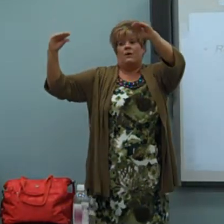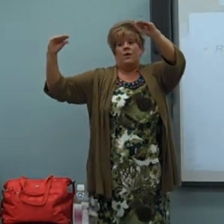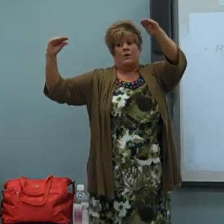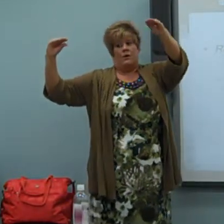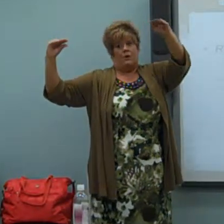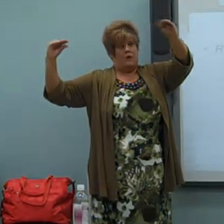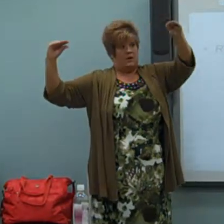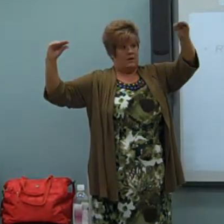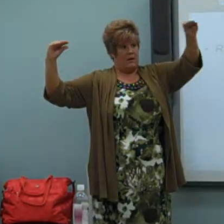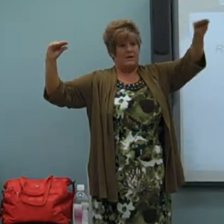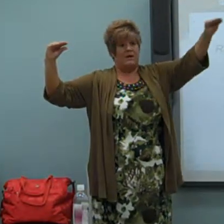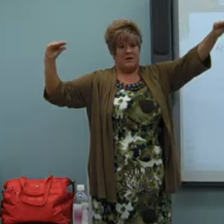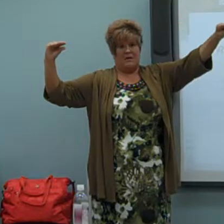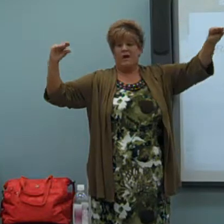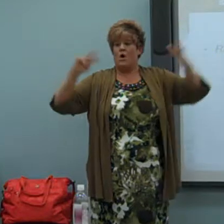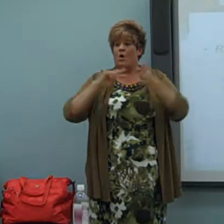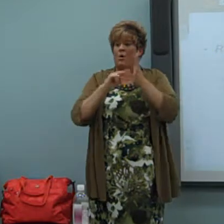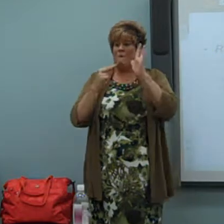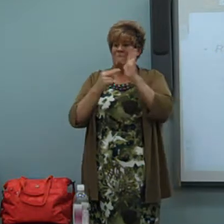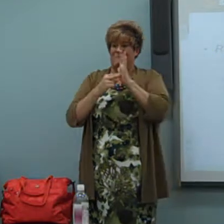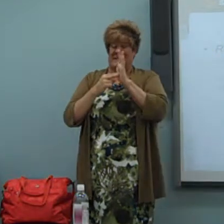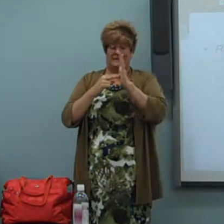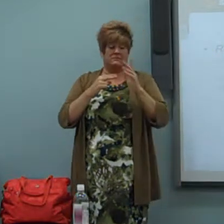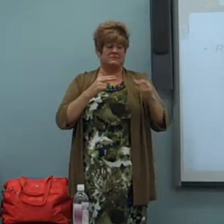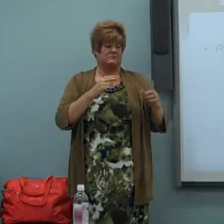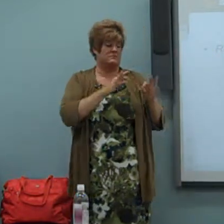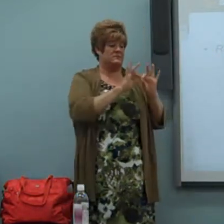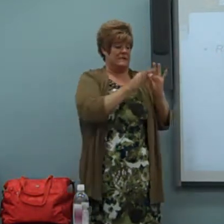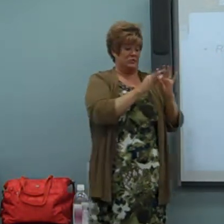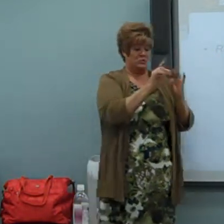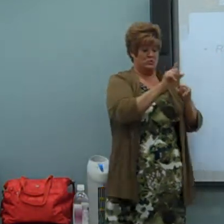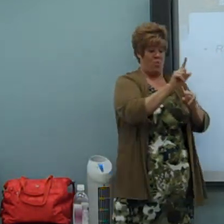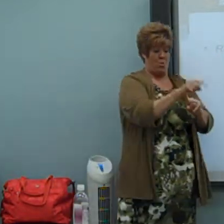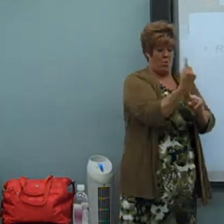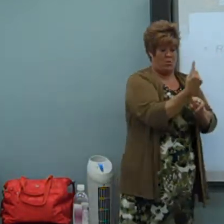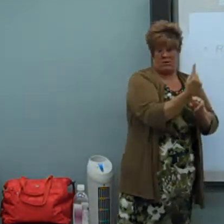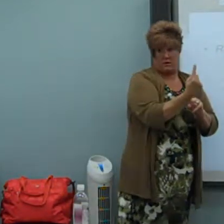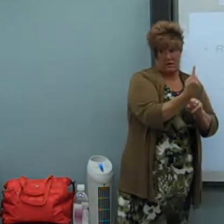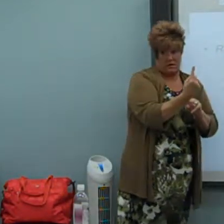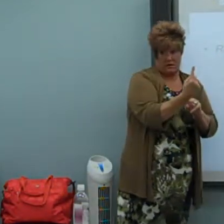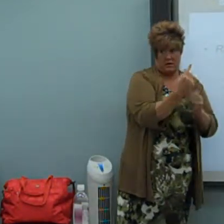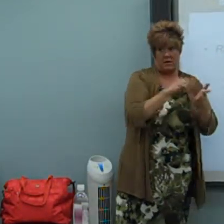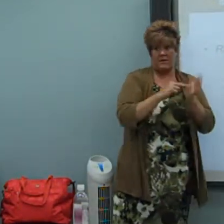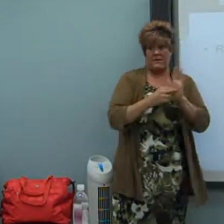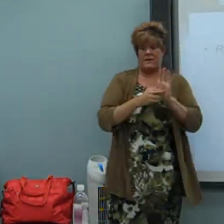But I mean, it really depends on how many people are working, but we really have to strive for that 30 seconds or more.